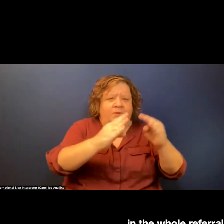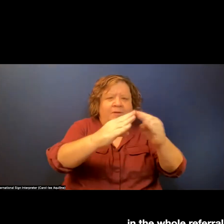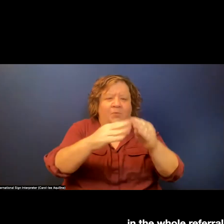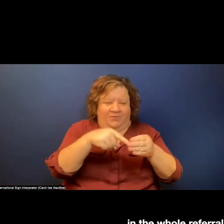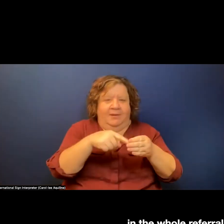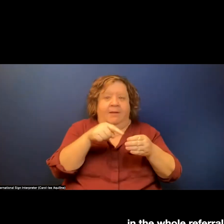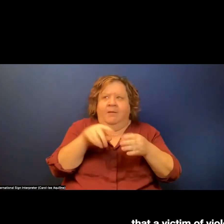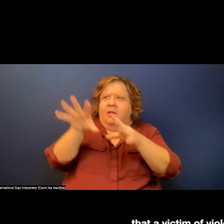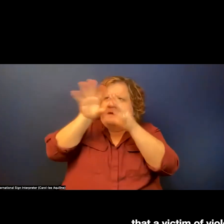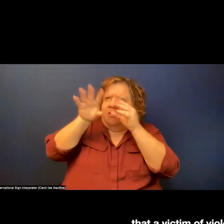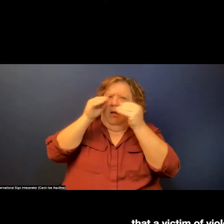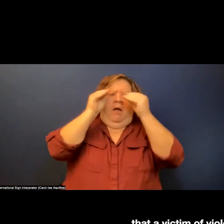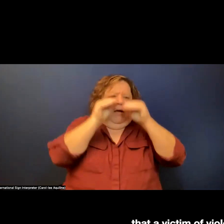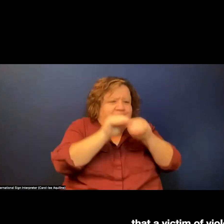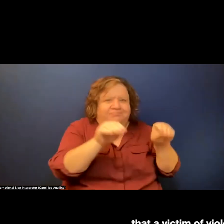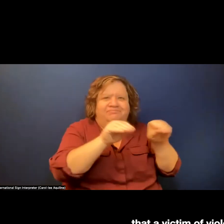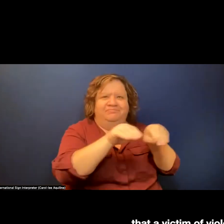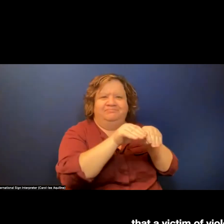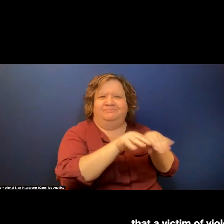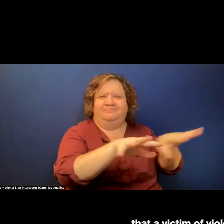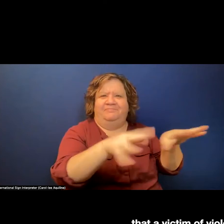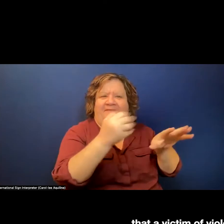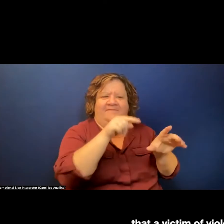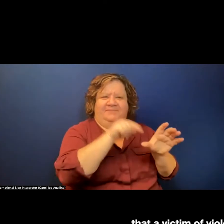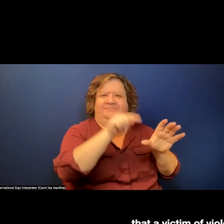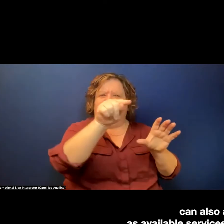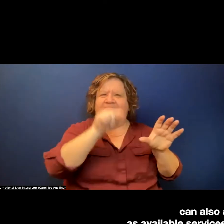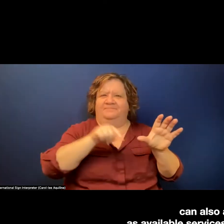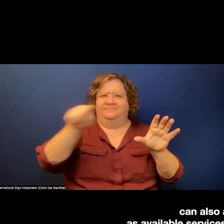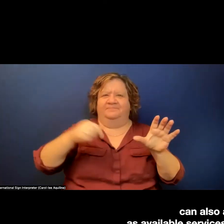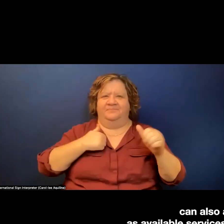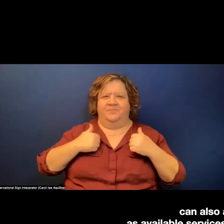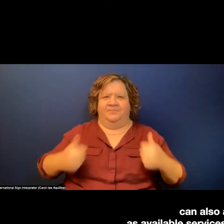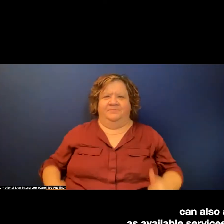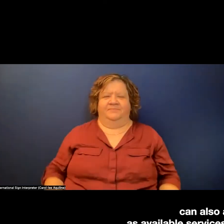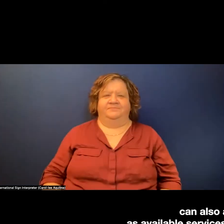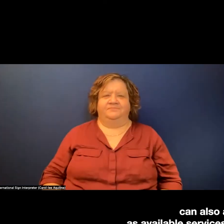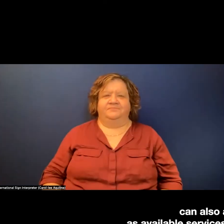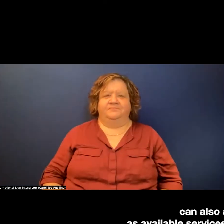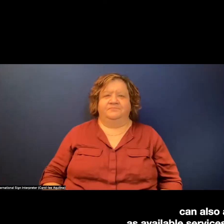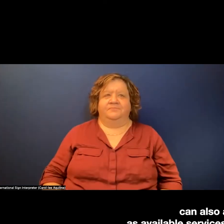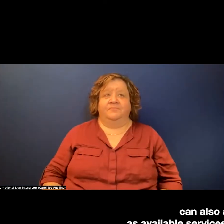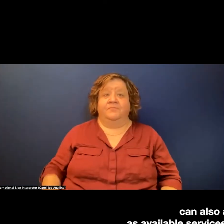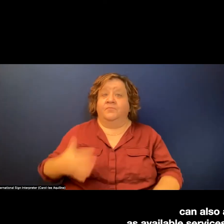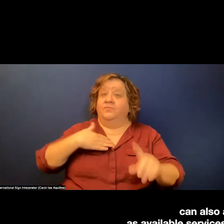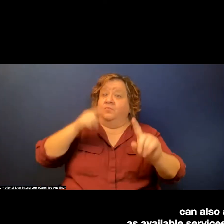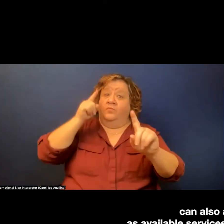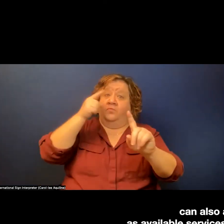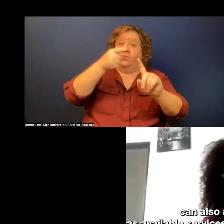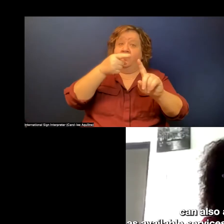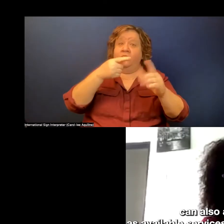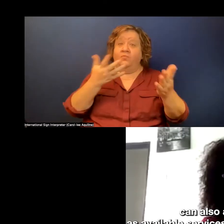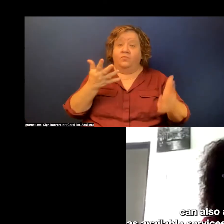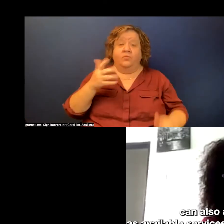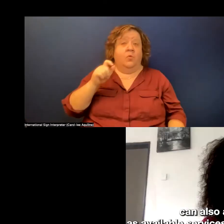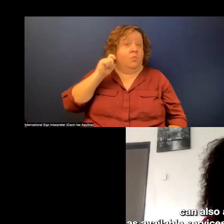the whole referral system to make sure that victims of violence, girls and women, can also access the